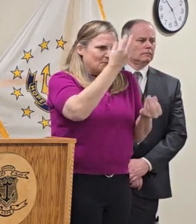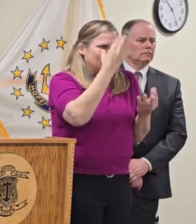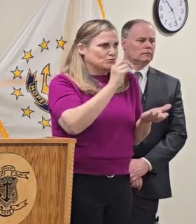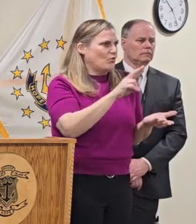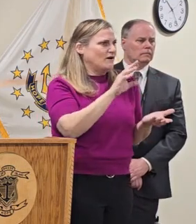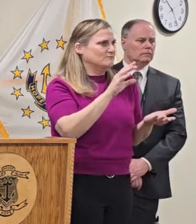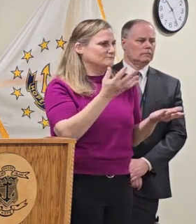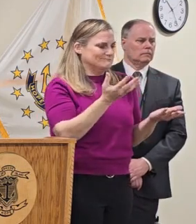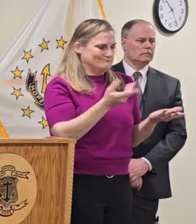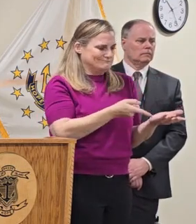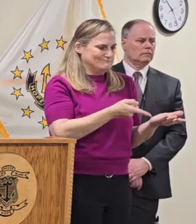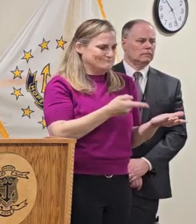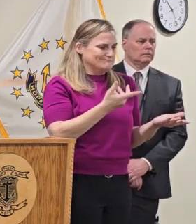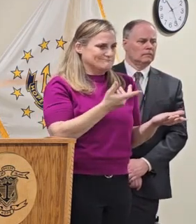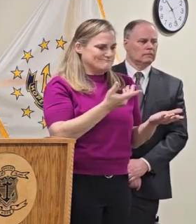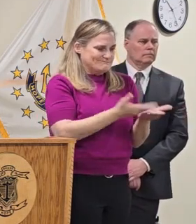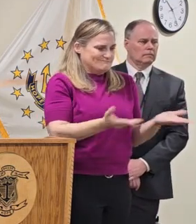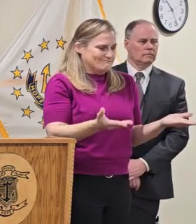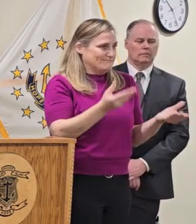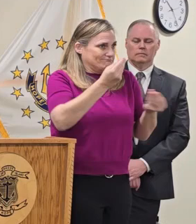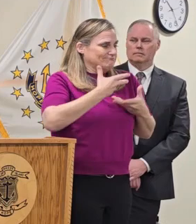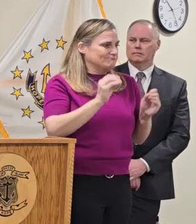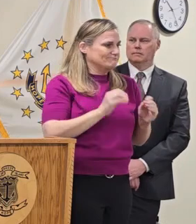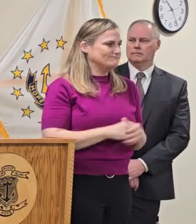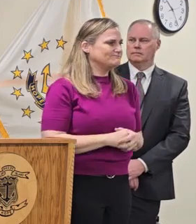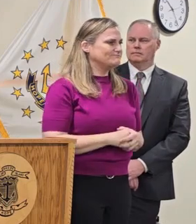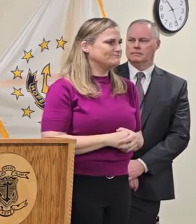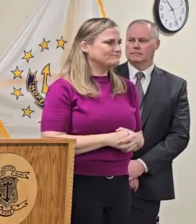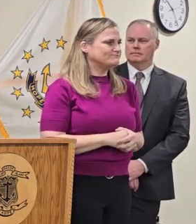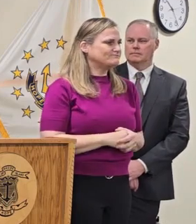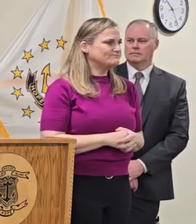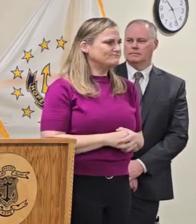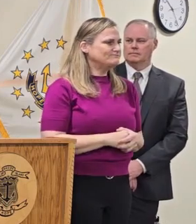have you been governor of the state of Rhode Island? 2, 3, 4 years?